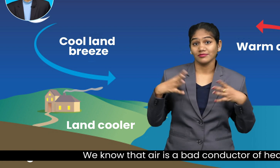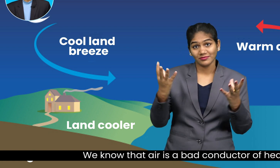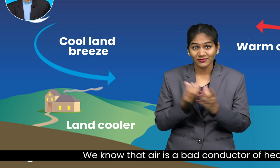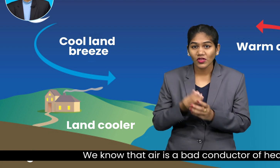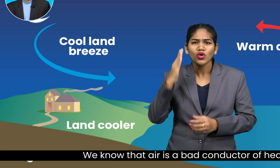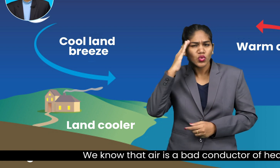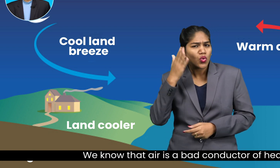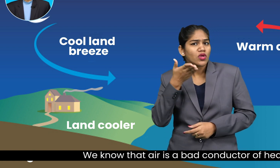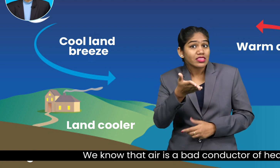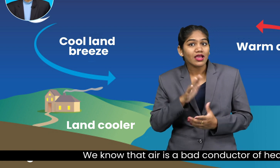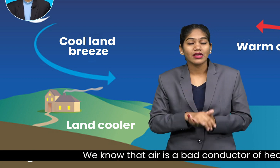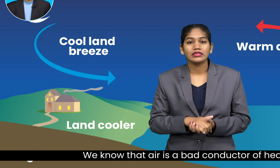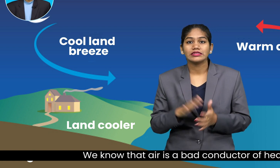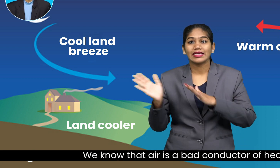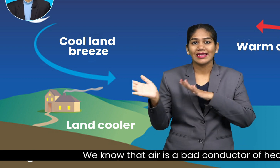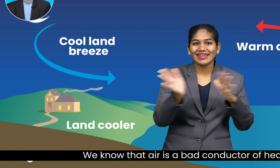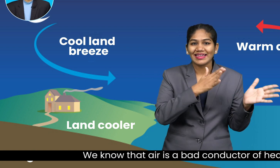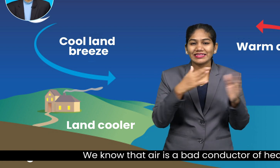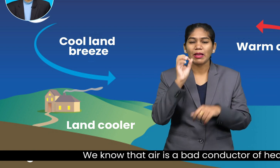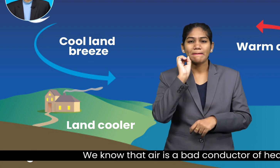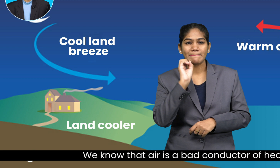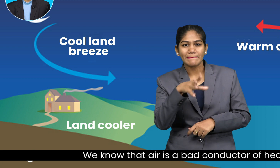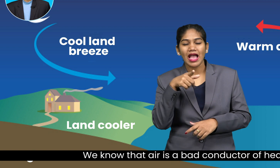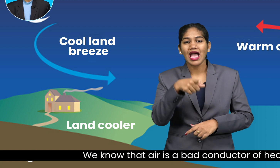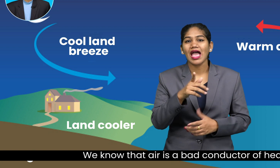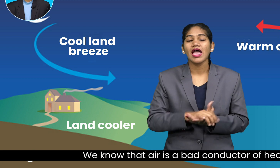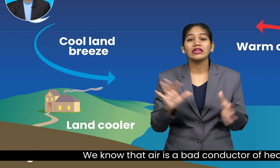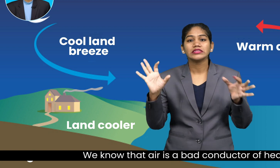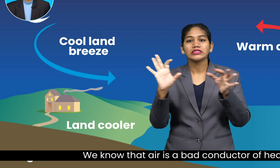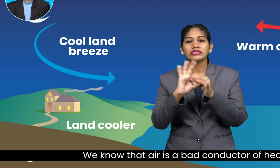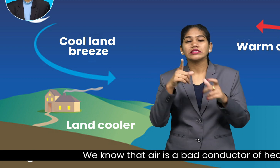We know that air is a bad conductor of heat.